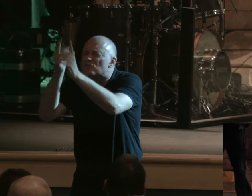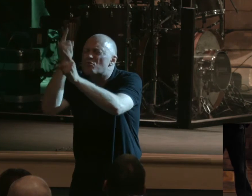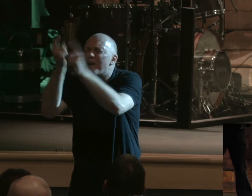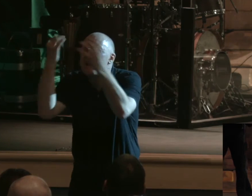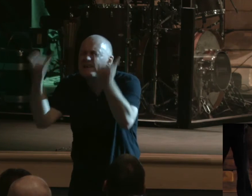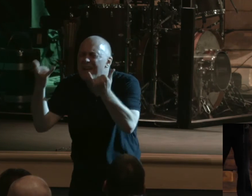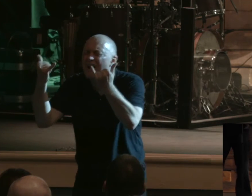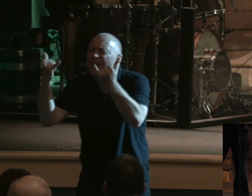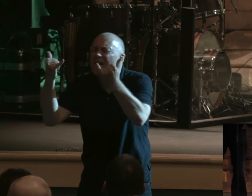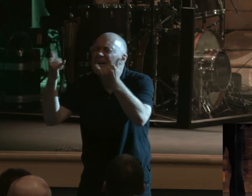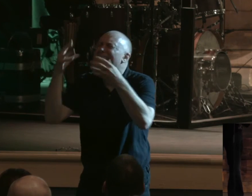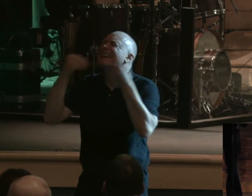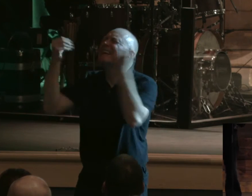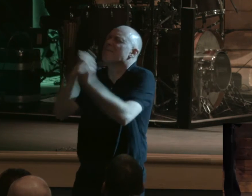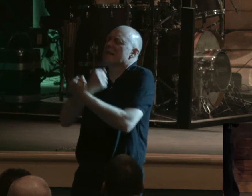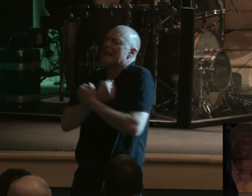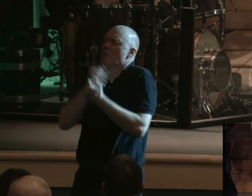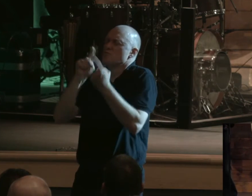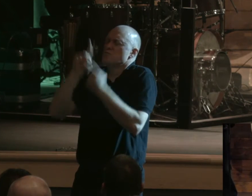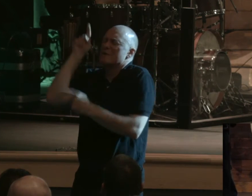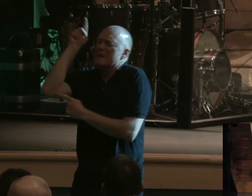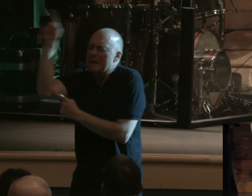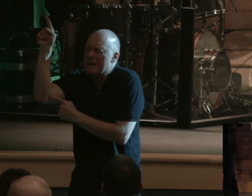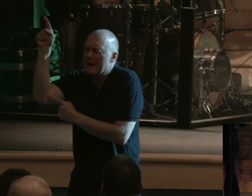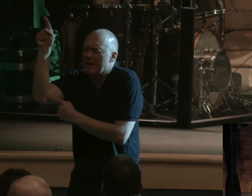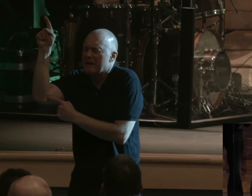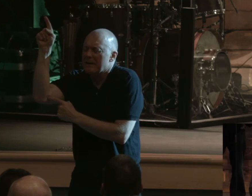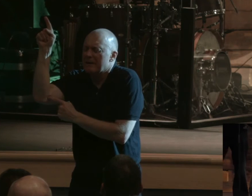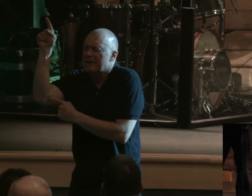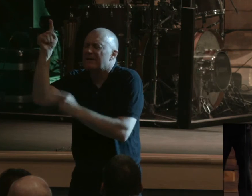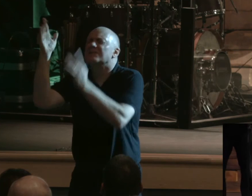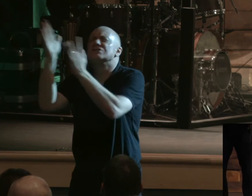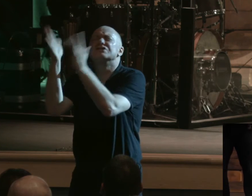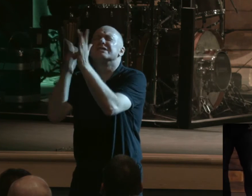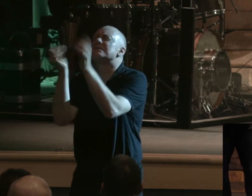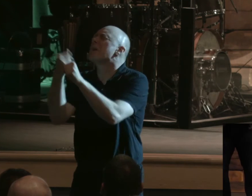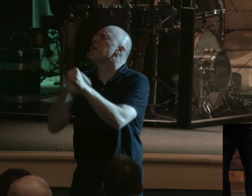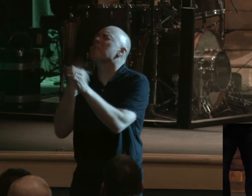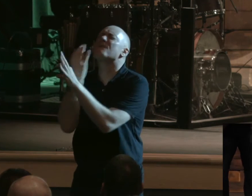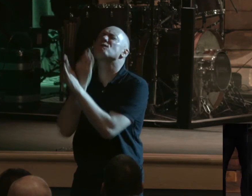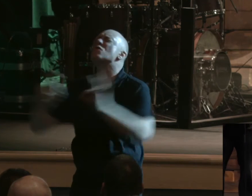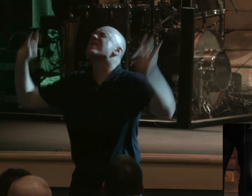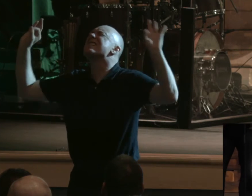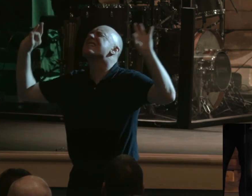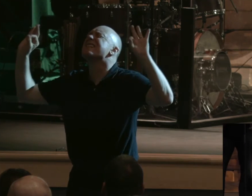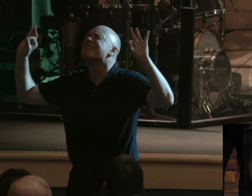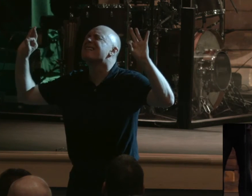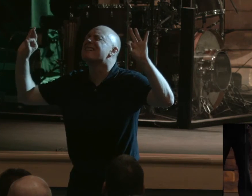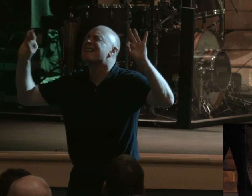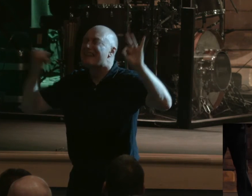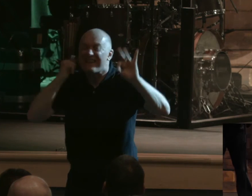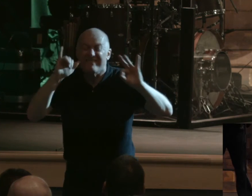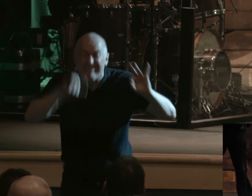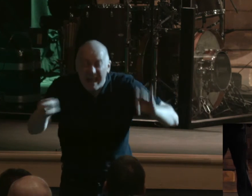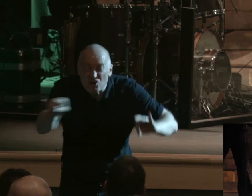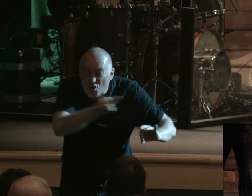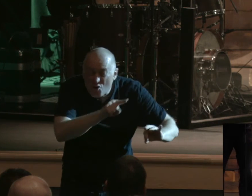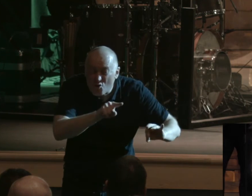moment, give your love to him, and you are saying, Jesus, set me free, set me free. If that is you